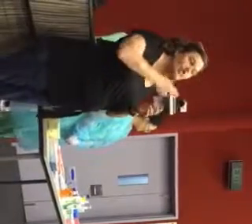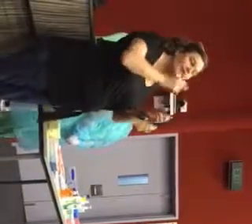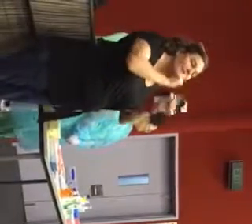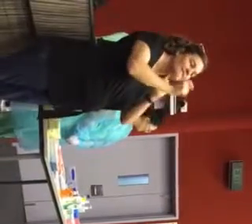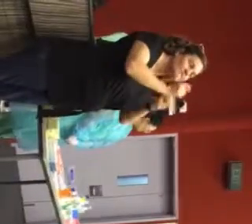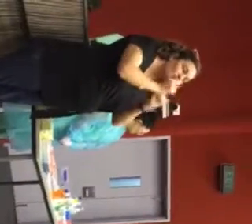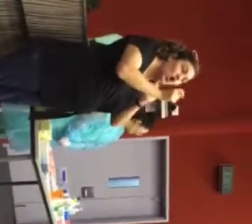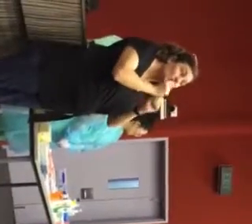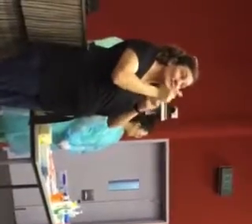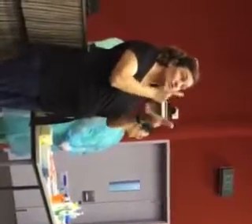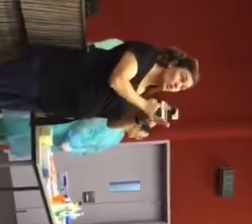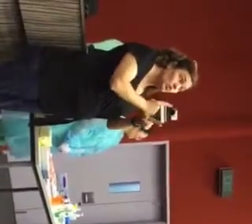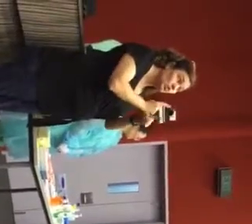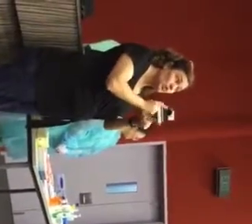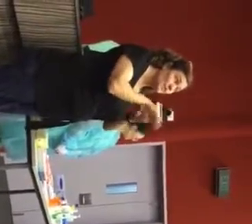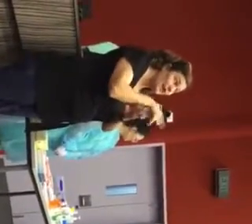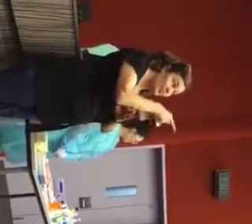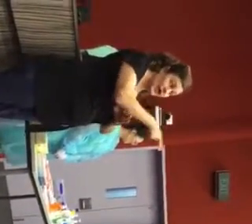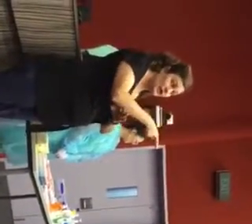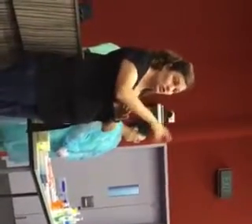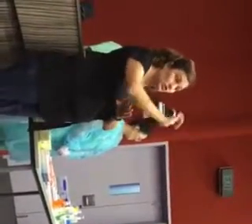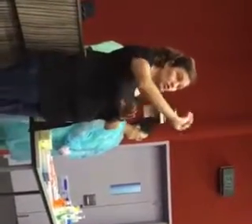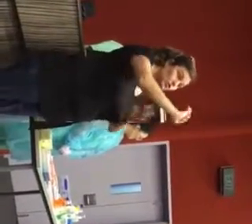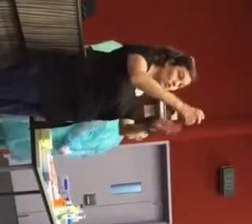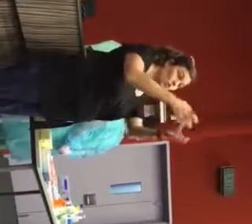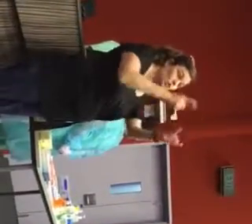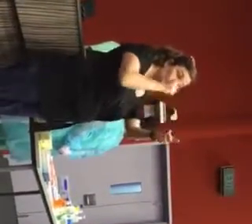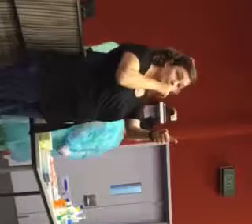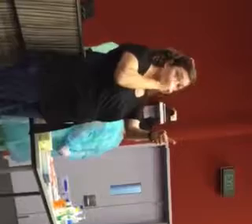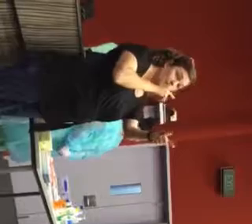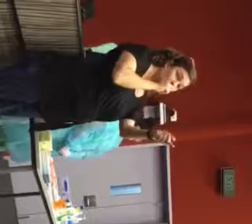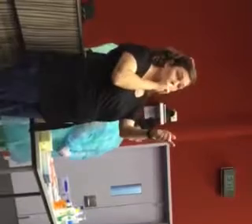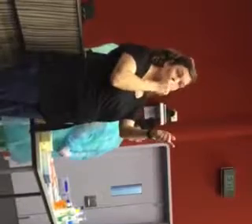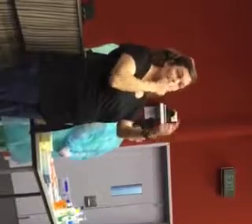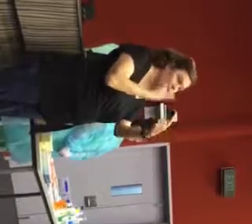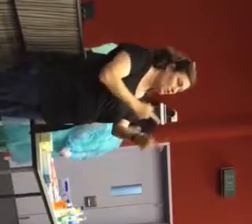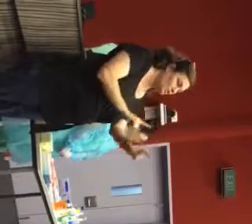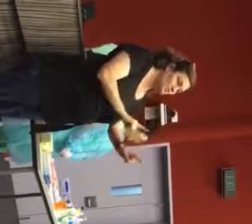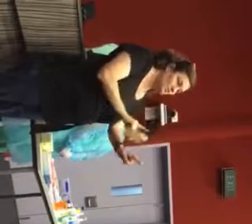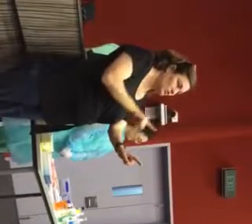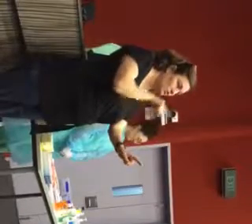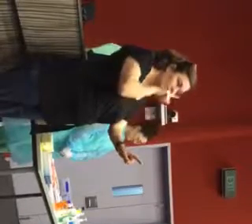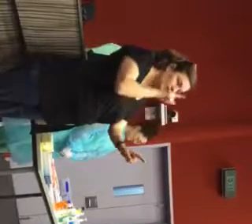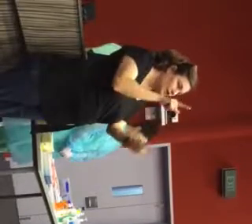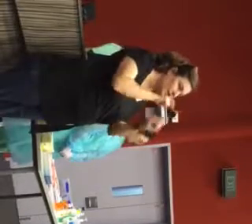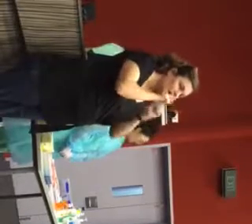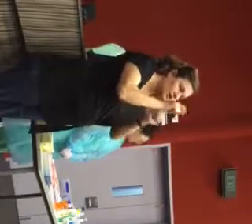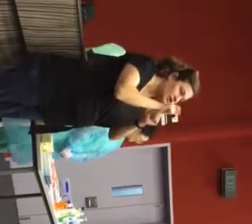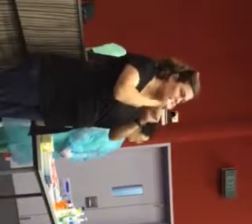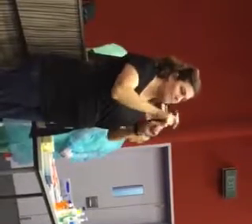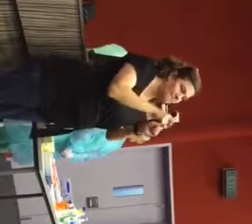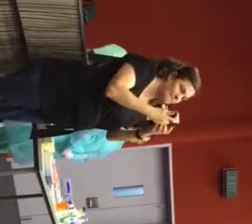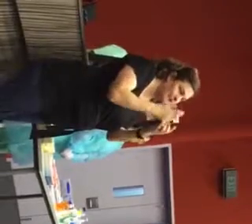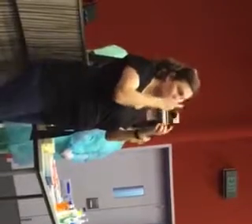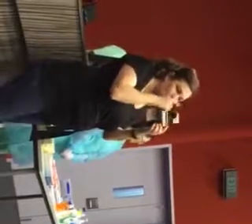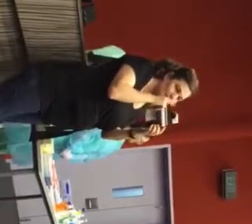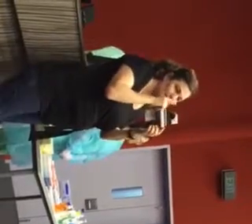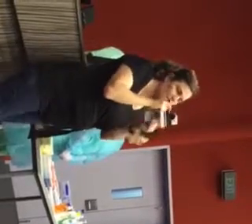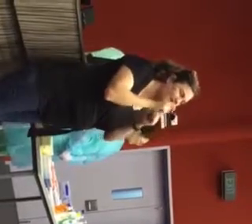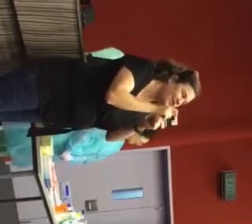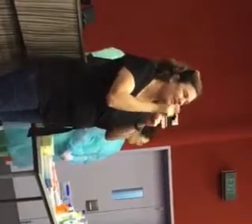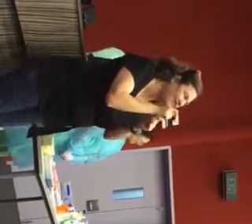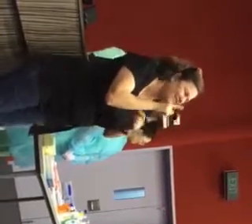that you will find with the group of people you're dealing with, it will be impossible for them to use floss because they've lost the ability to do that. Even with the